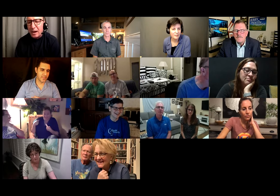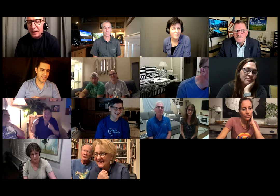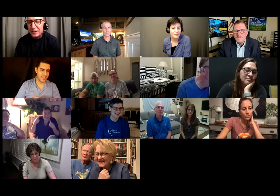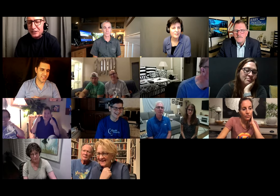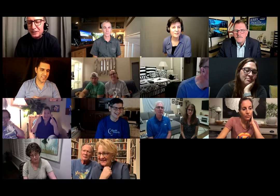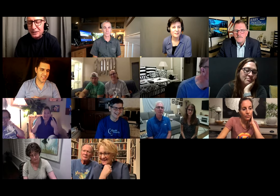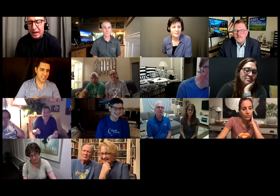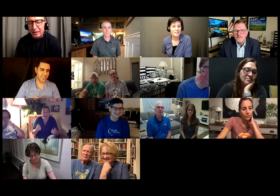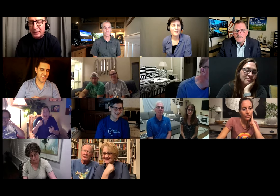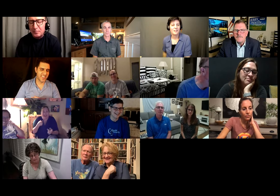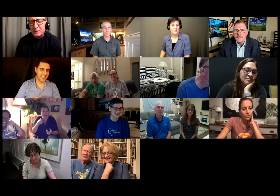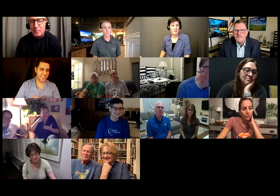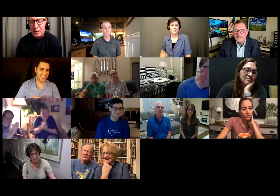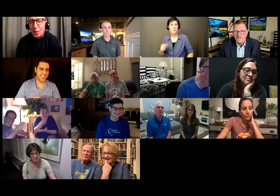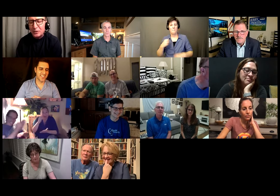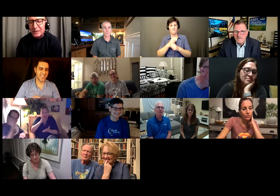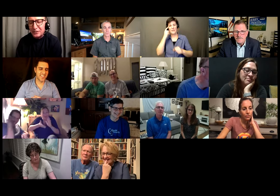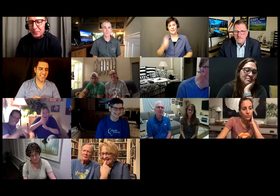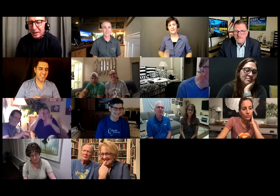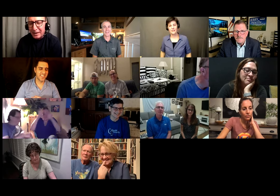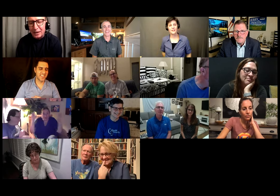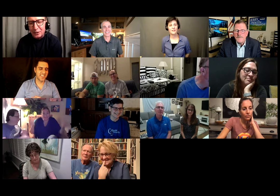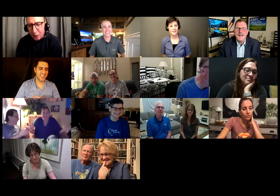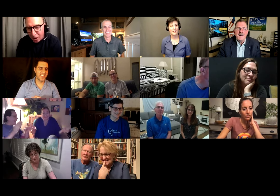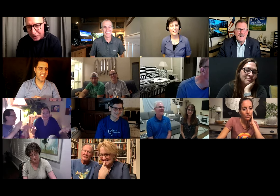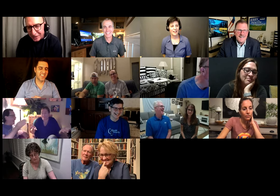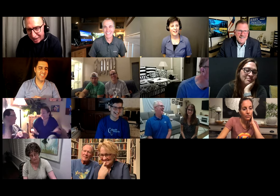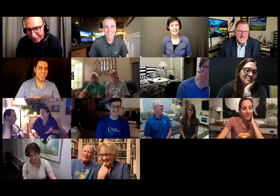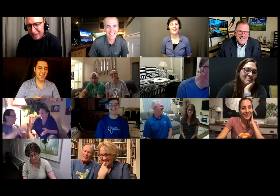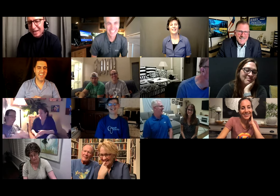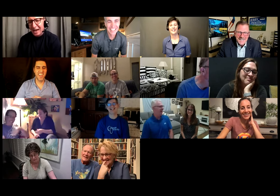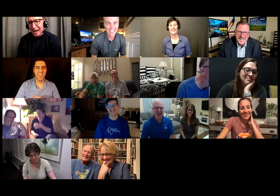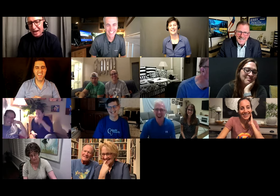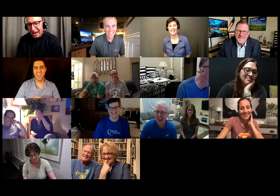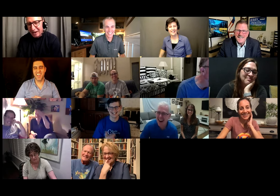you are a politician that's made the most sense to me in a long